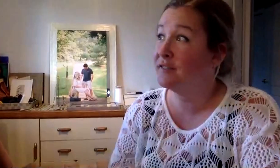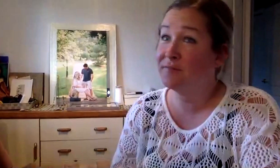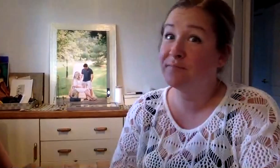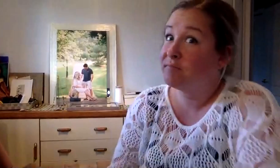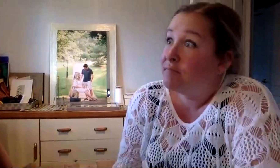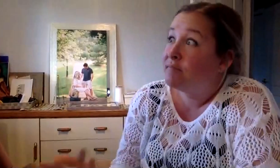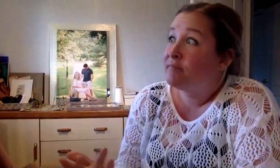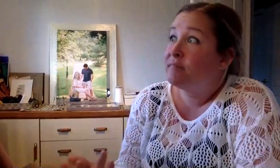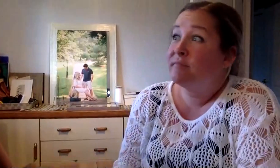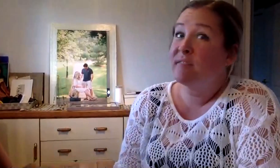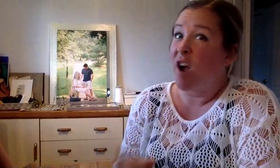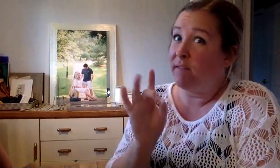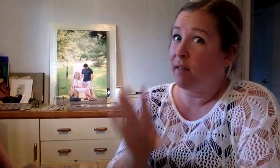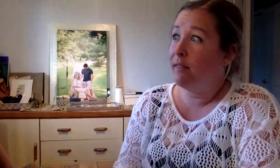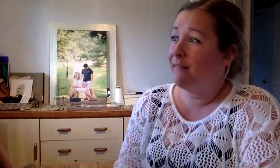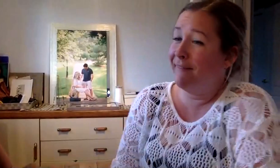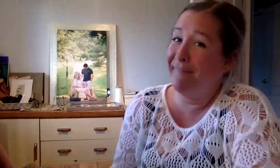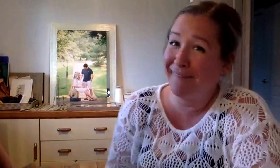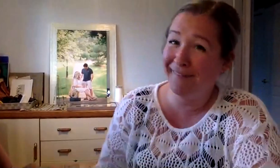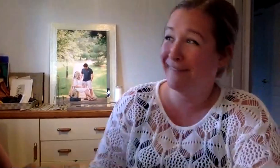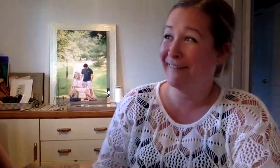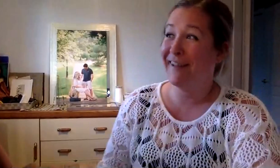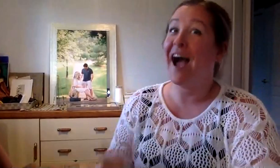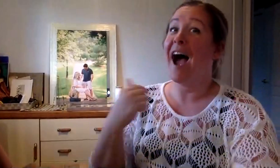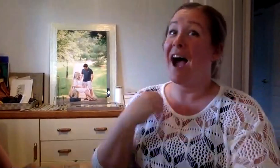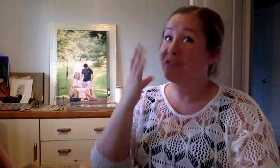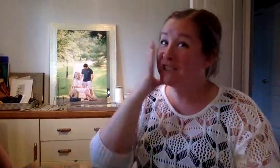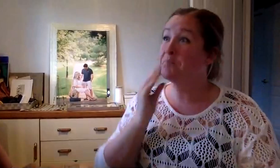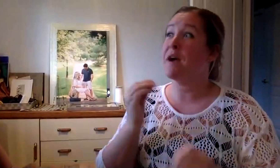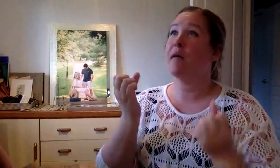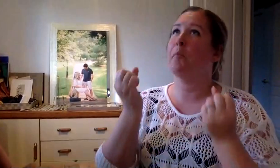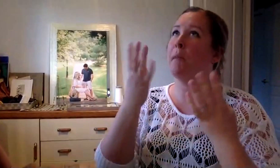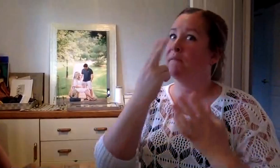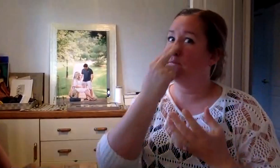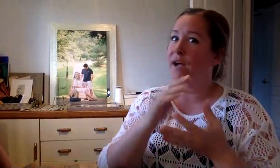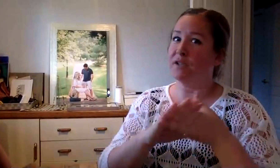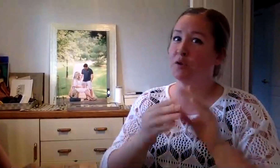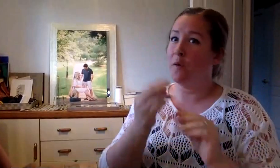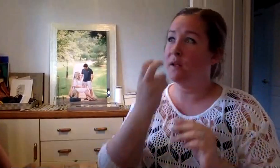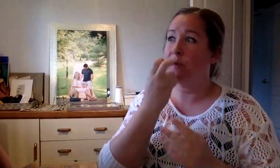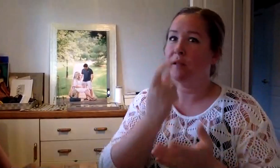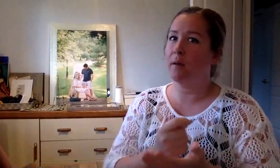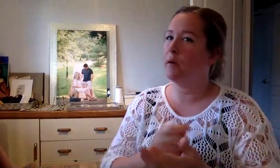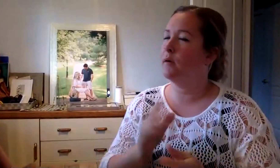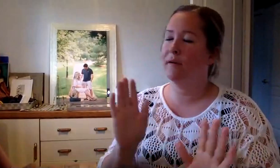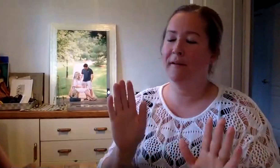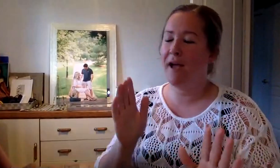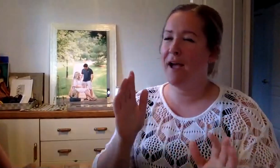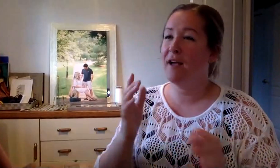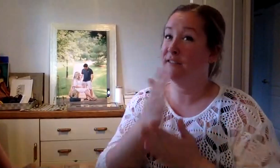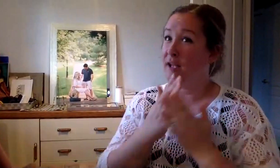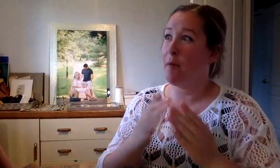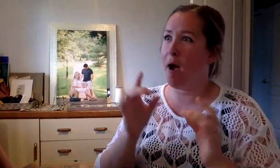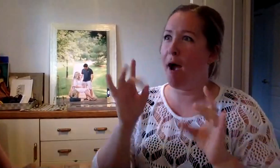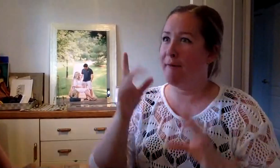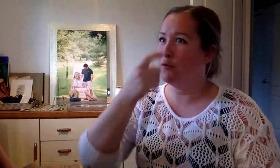No offense, but I used to do speech therapy. I had to do it in front of a mirror. Imagine me being deaf and have to learn how to do speech therapy.